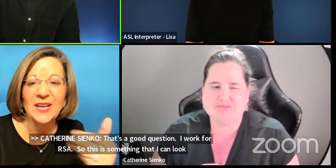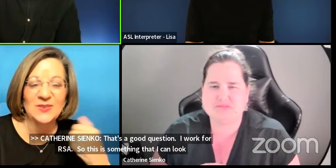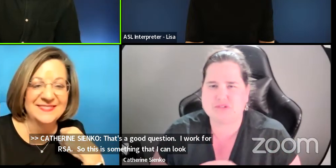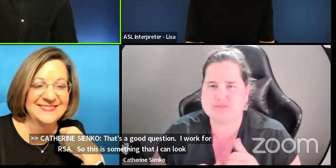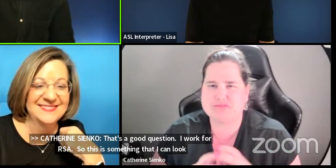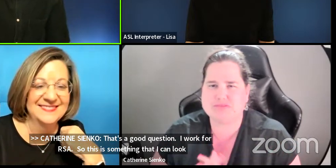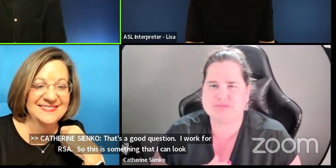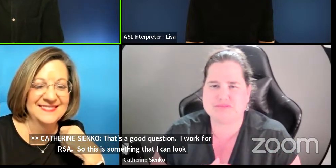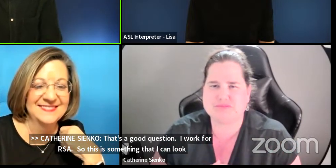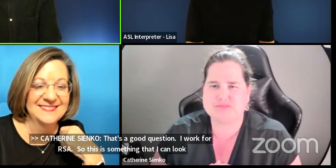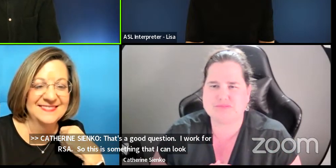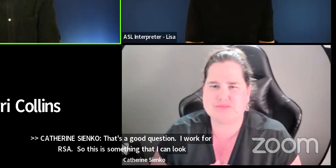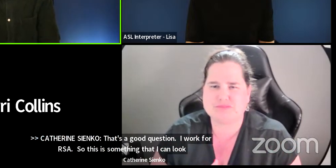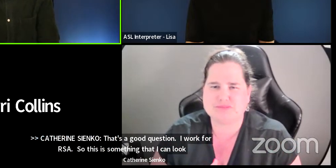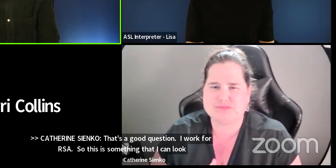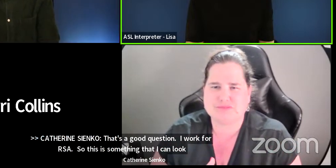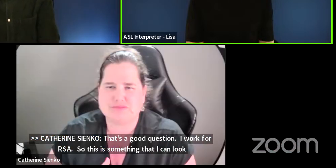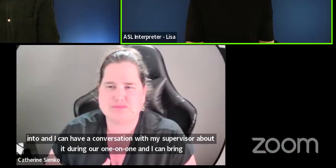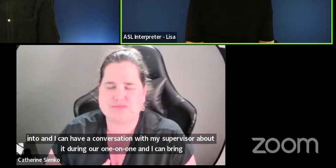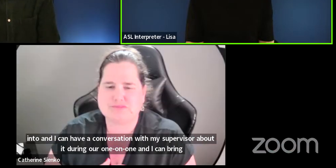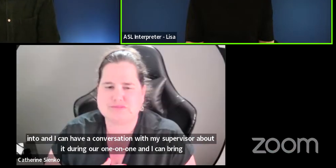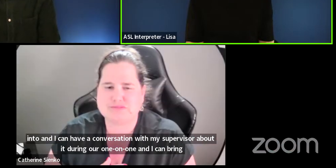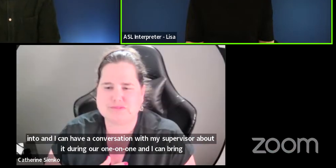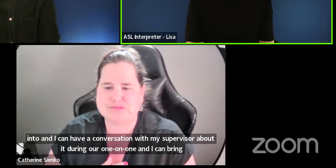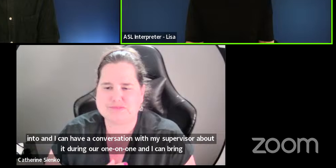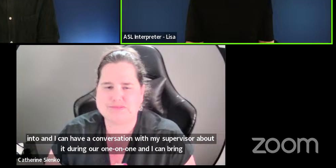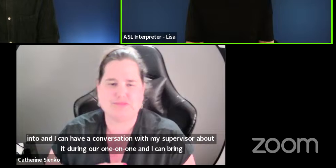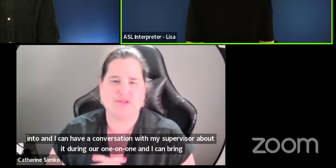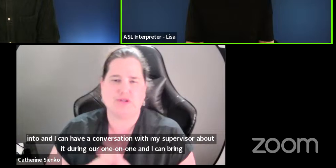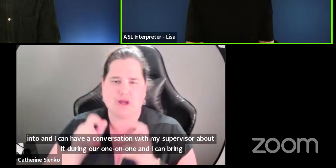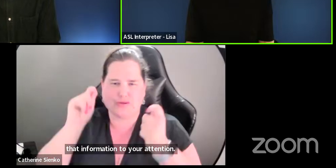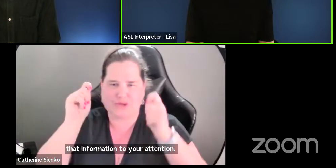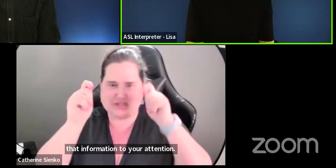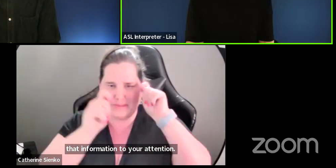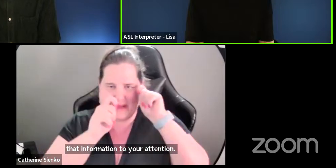and I can bring that information to your attention. Thank you.